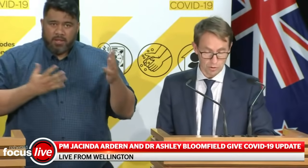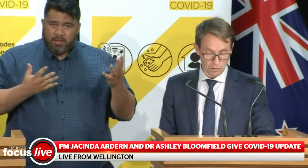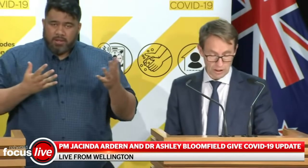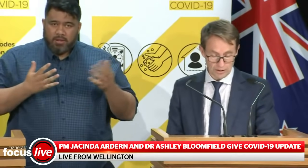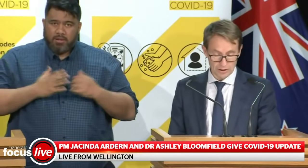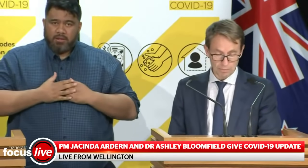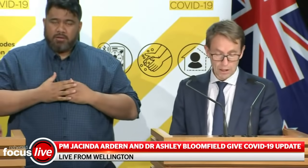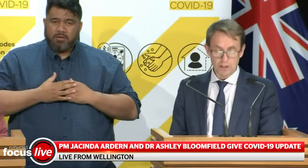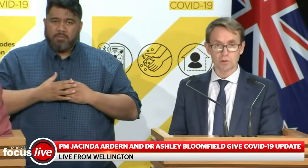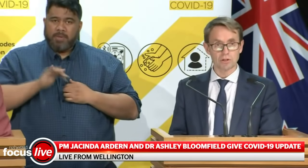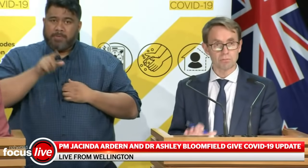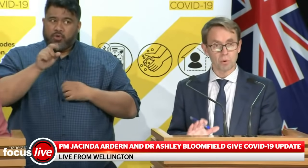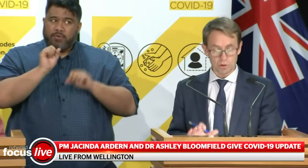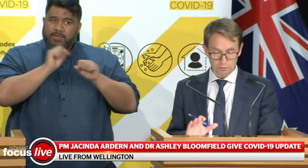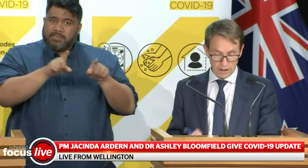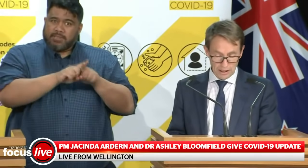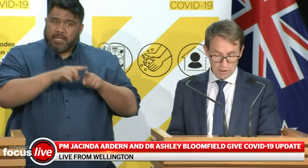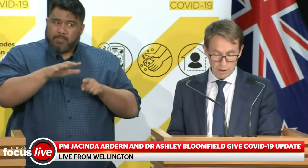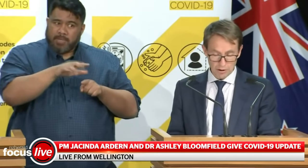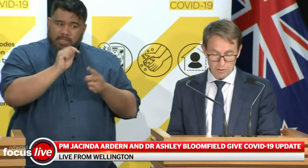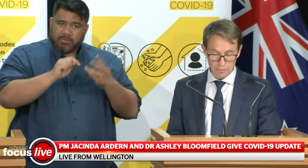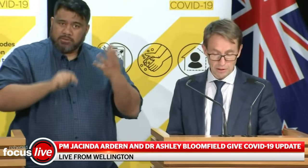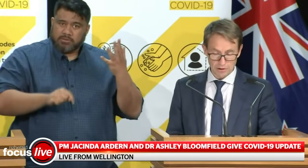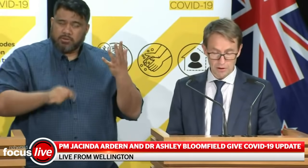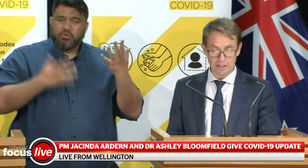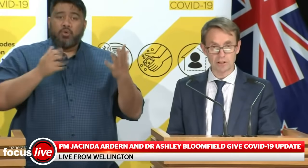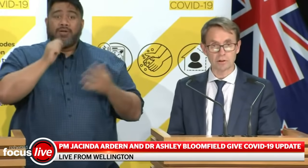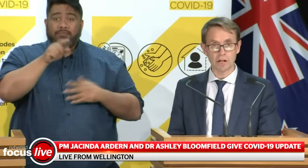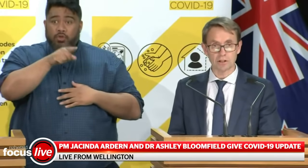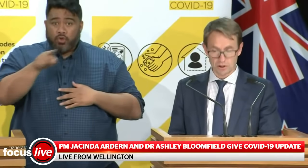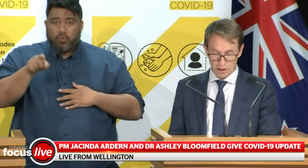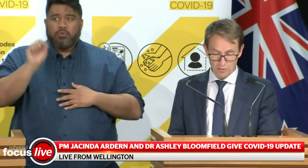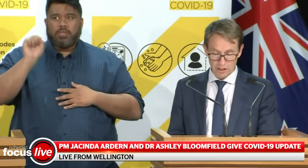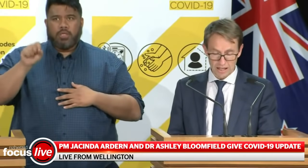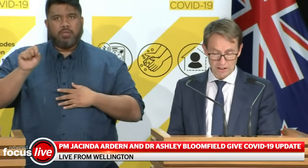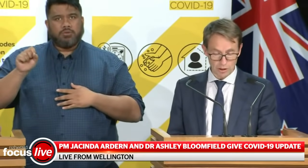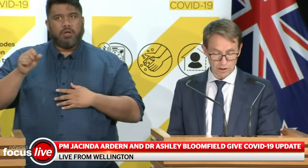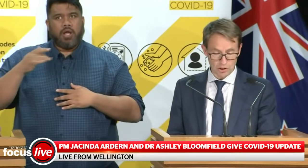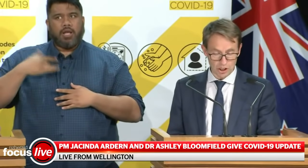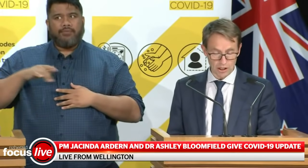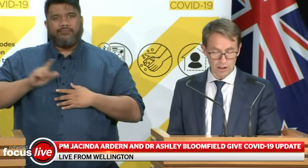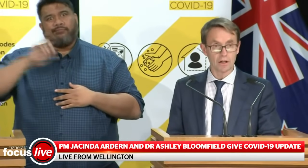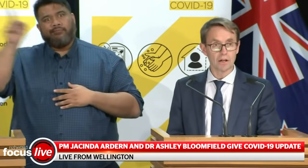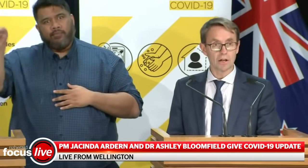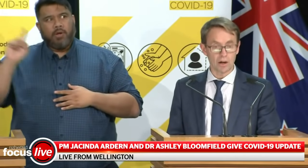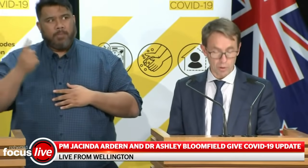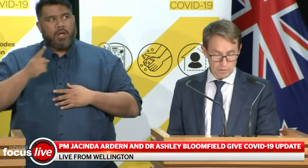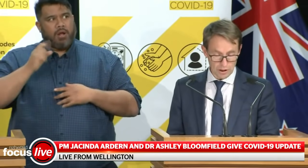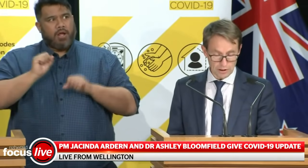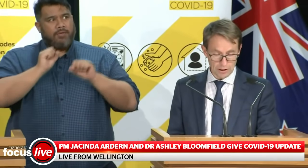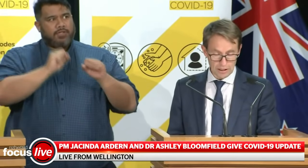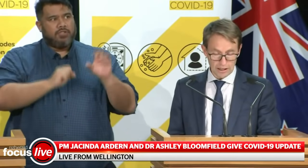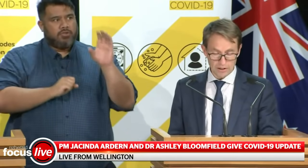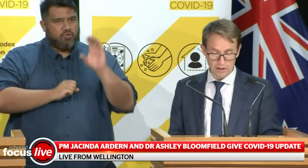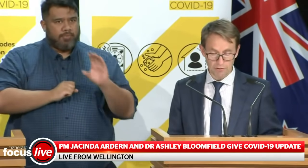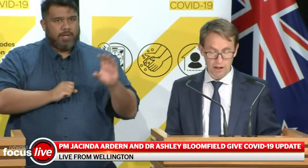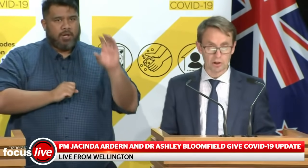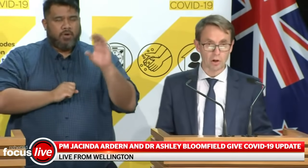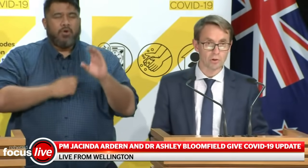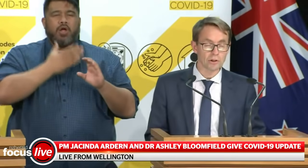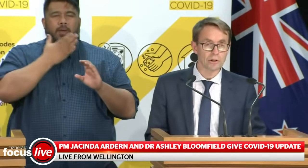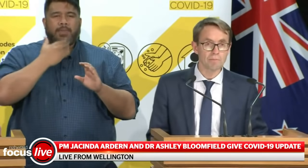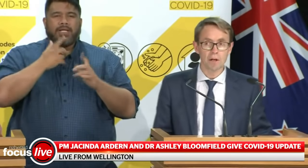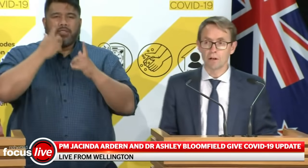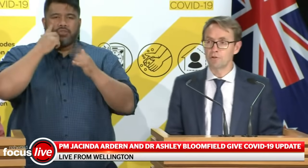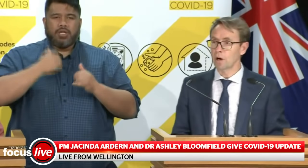and subsequent ones. So it's important for anyone who has been in these locations over the last week to check our website and see if they